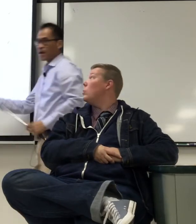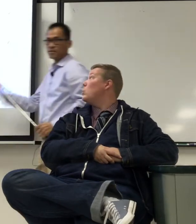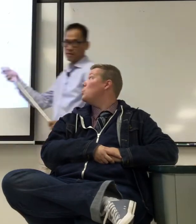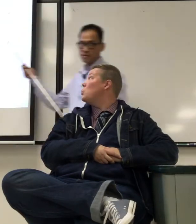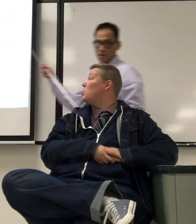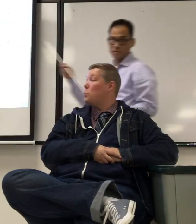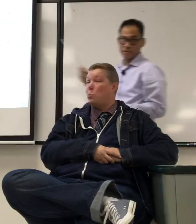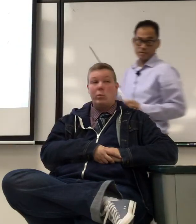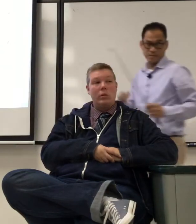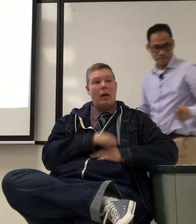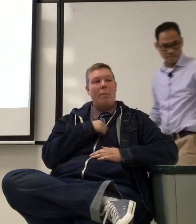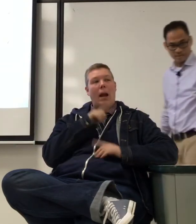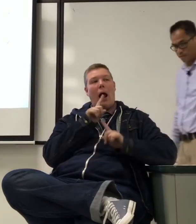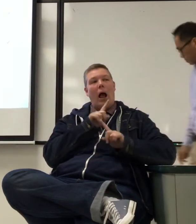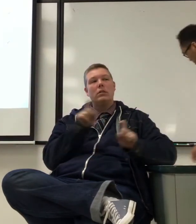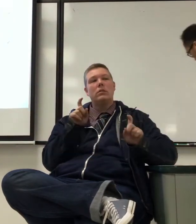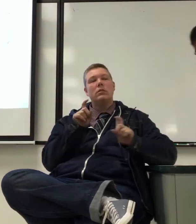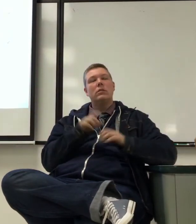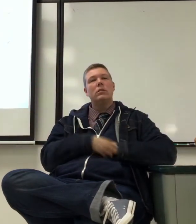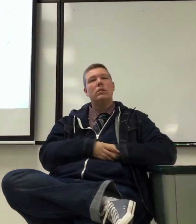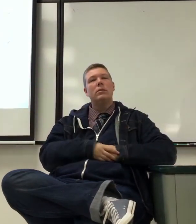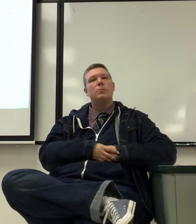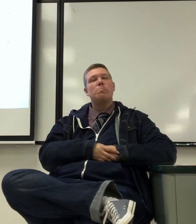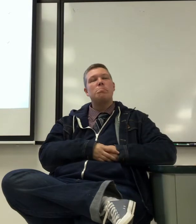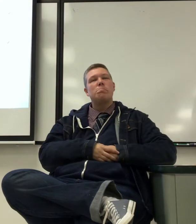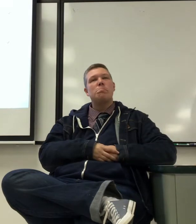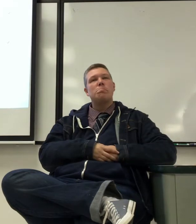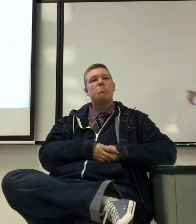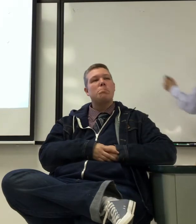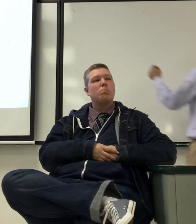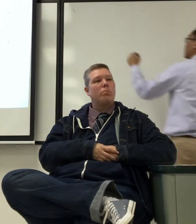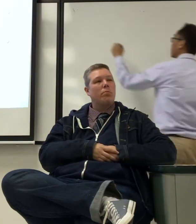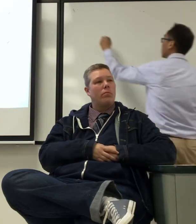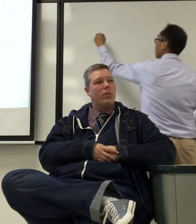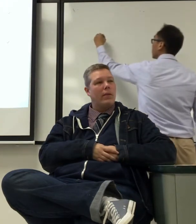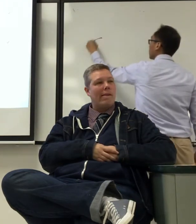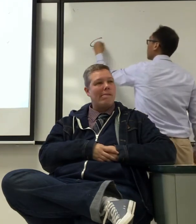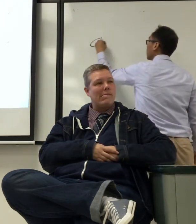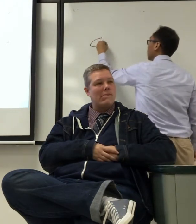Okay, let me ask you this question.